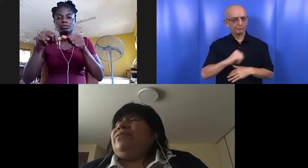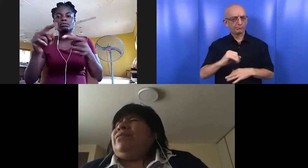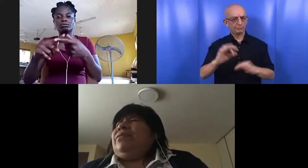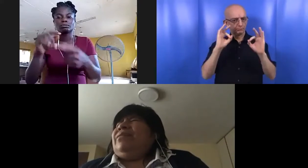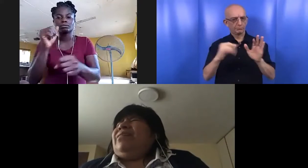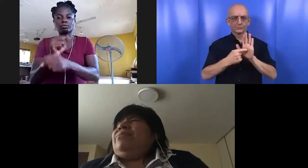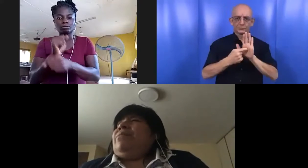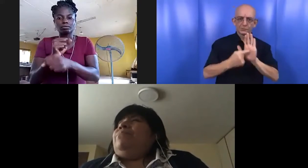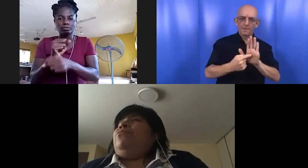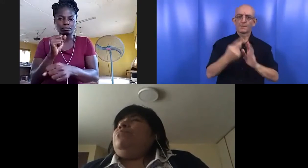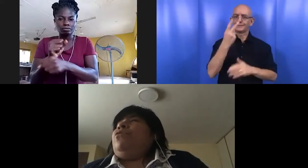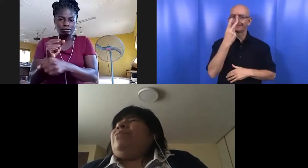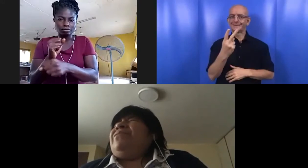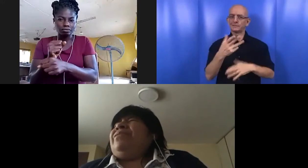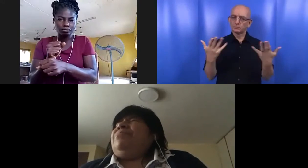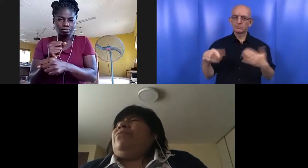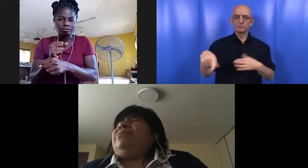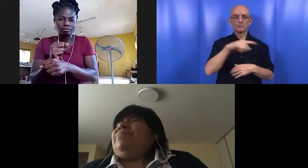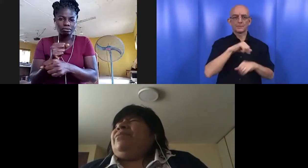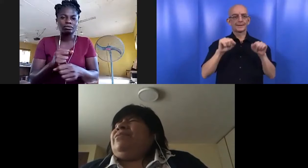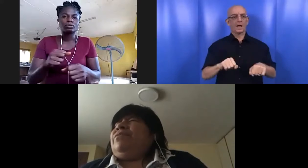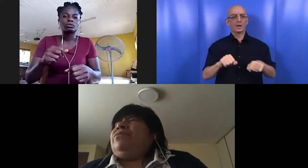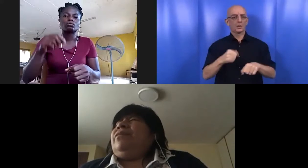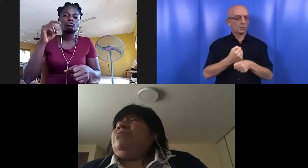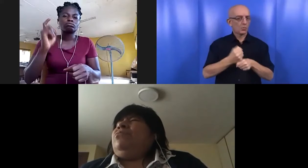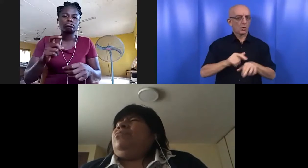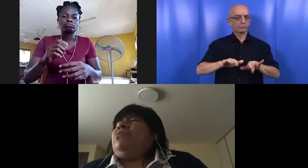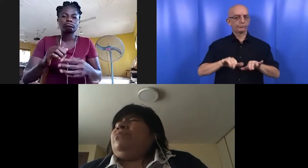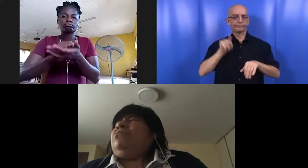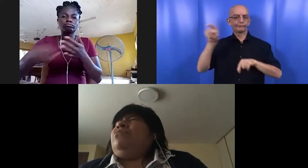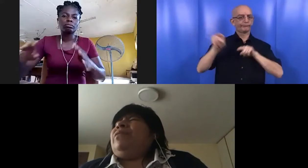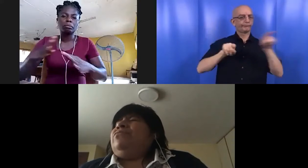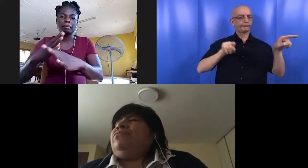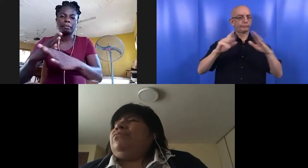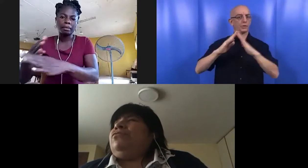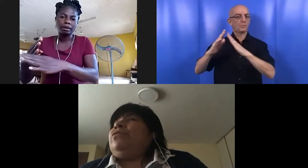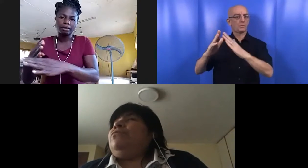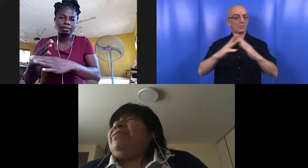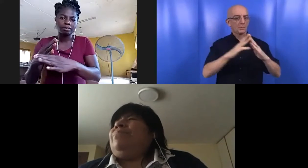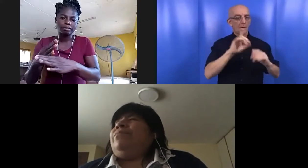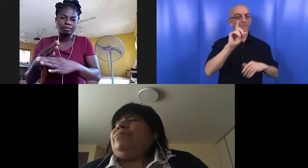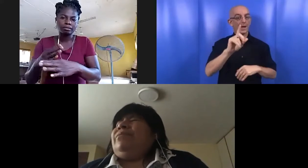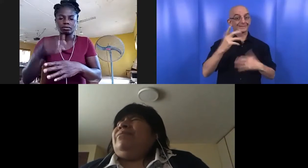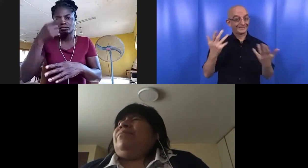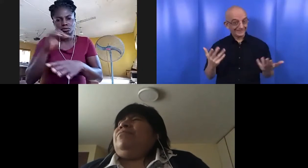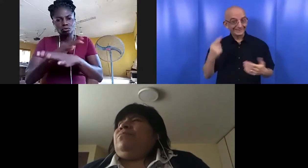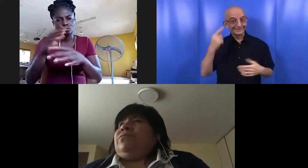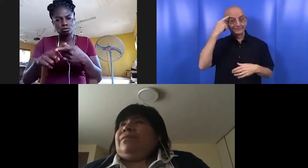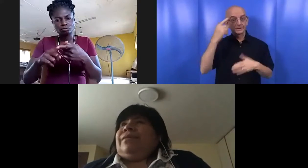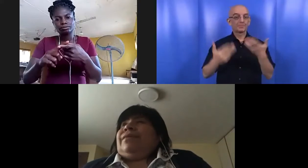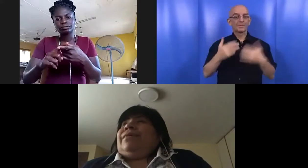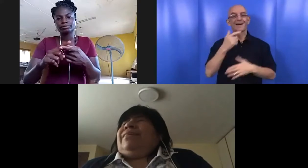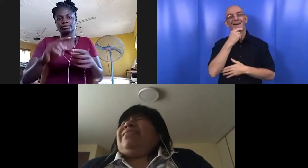employers put more barriers about accessibility because they don't want to try to adapt the